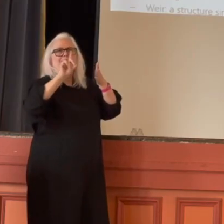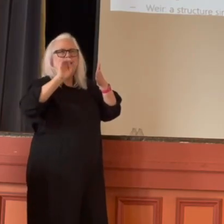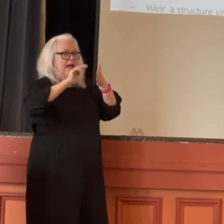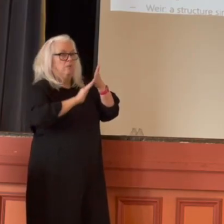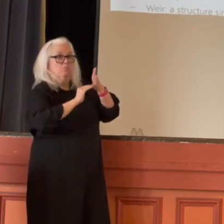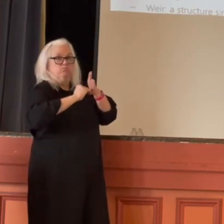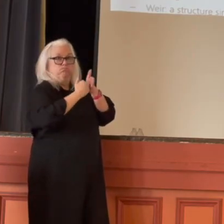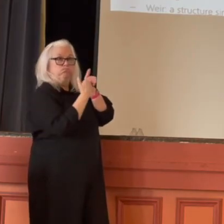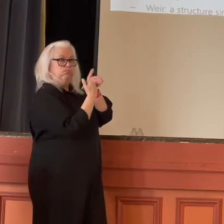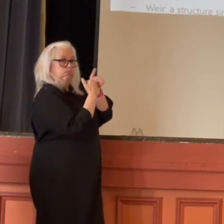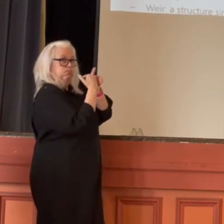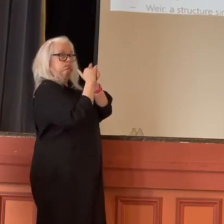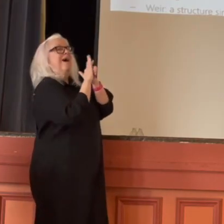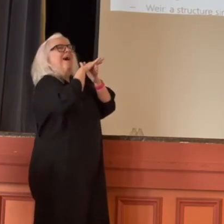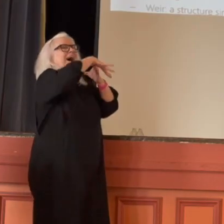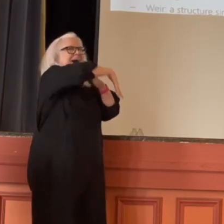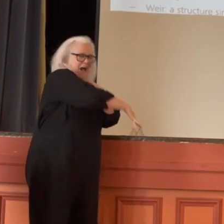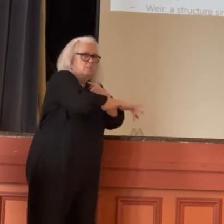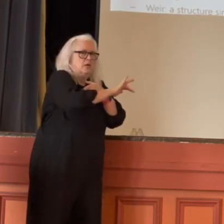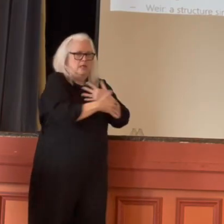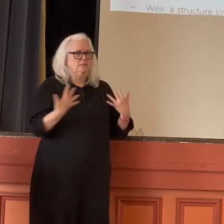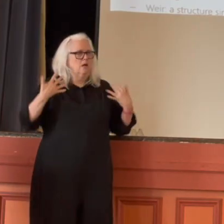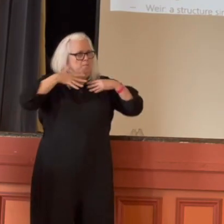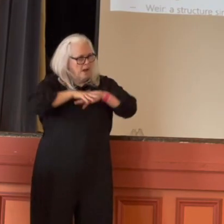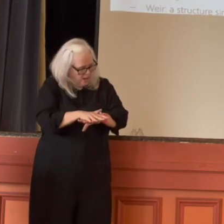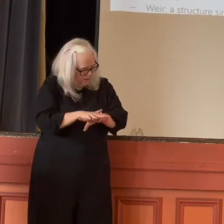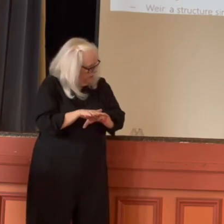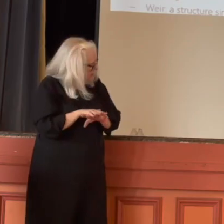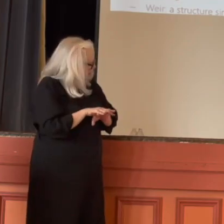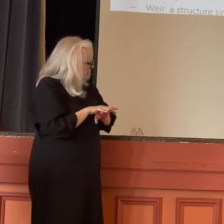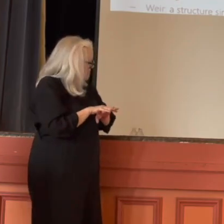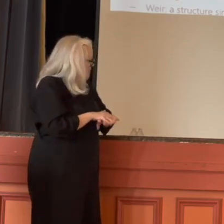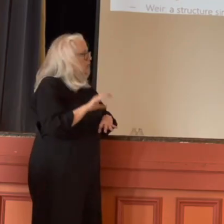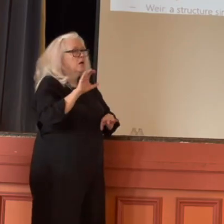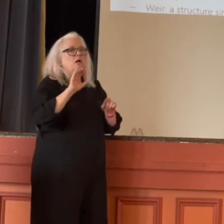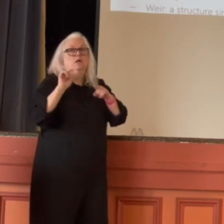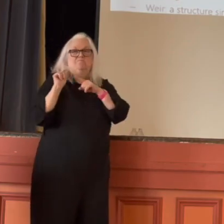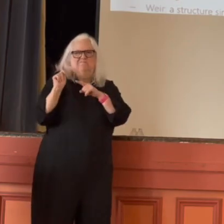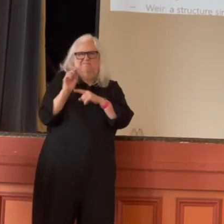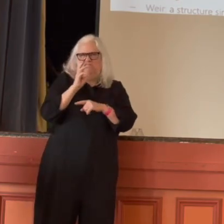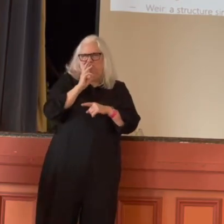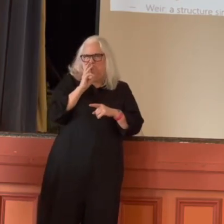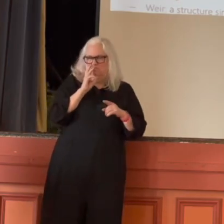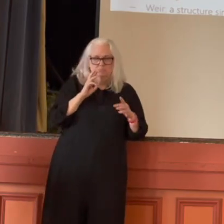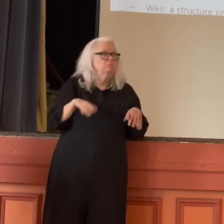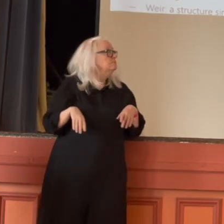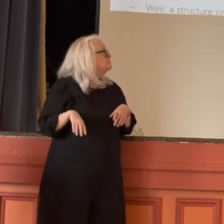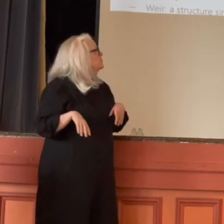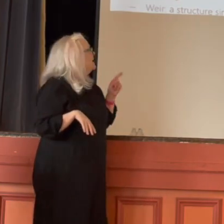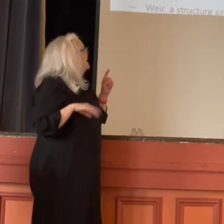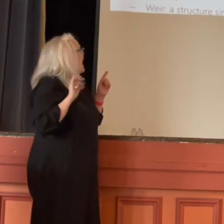overflow. And it goes out a combined sewer outfall. So I may say the word